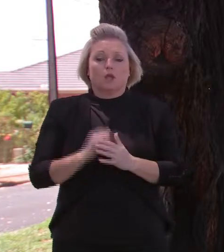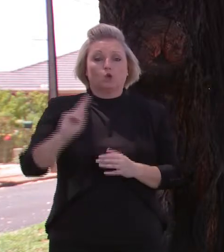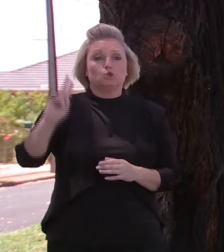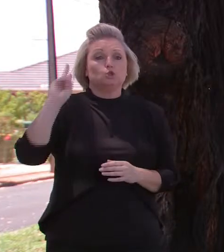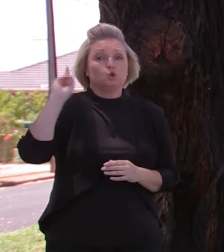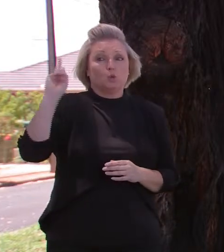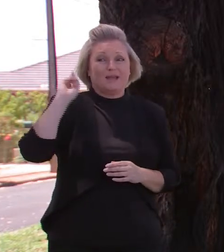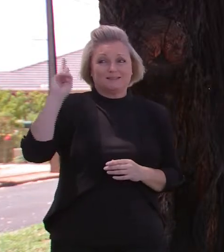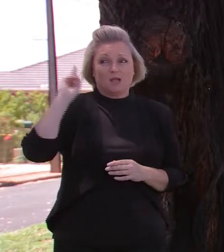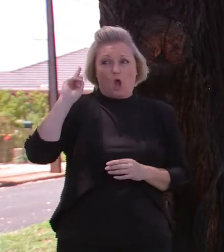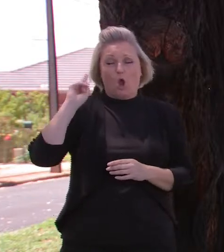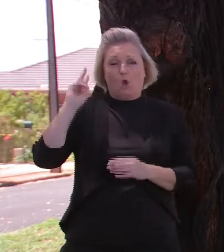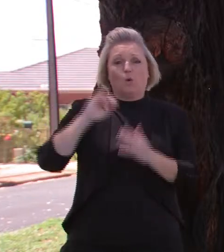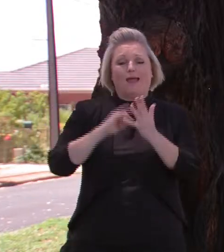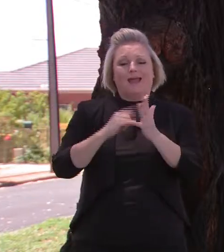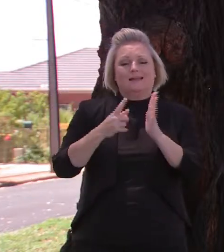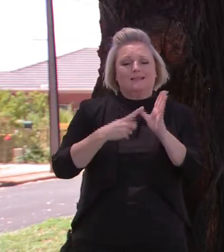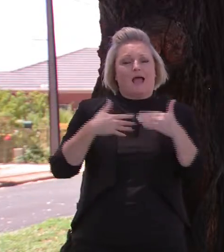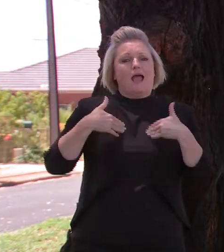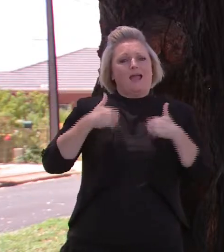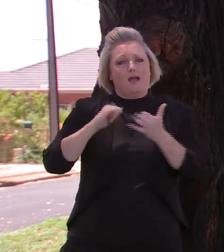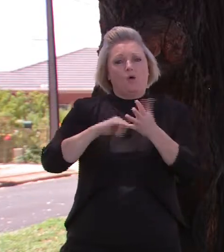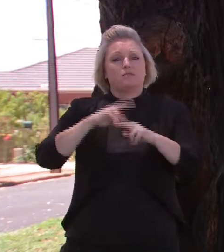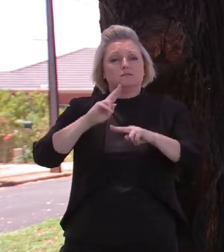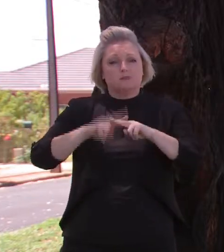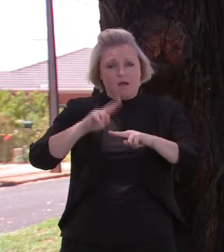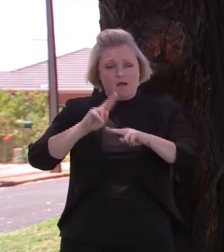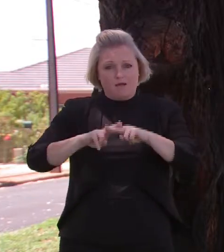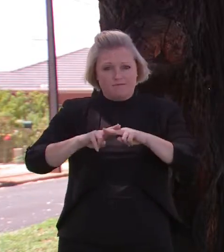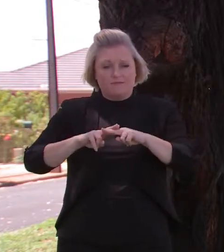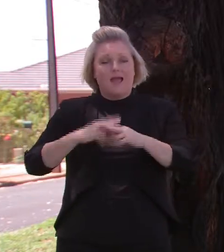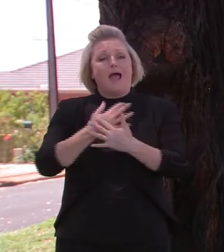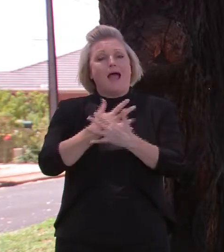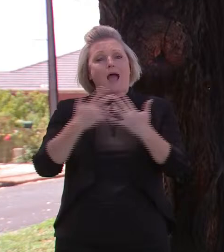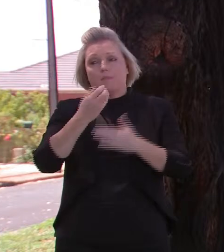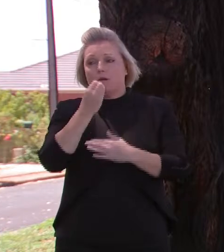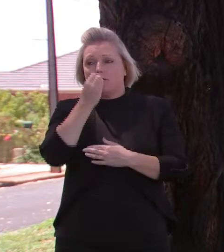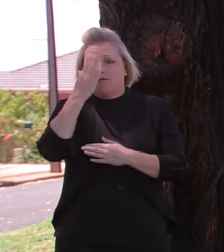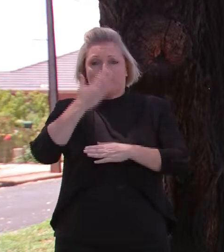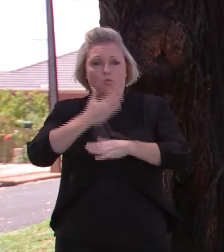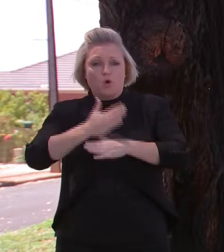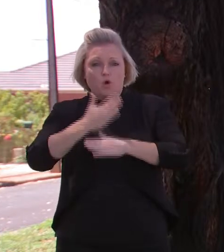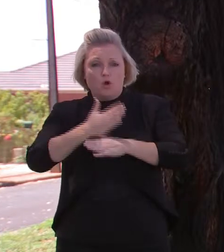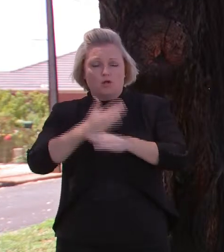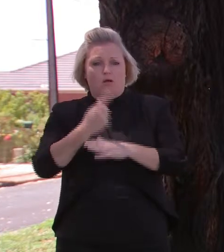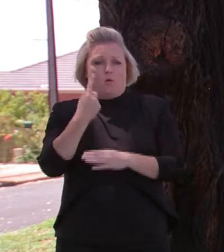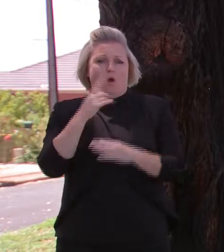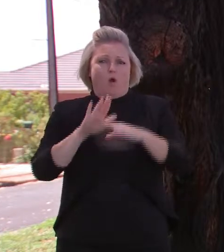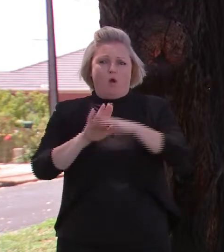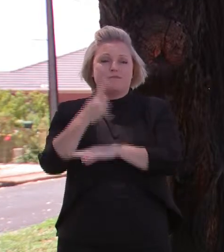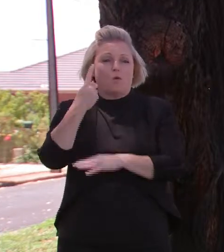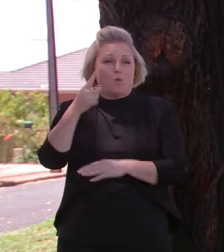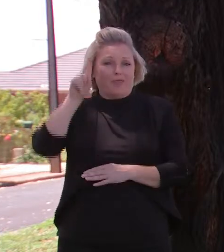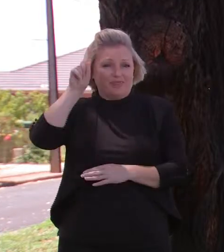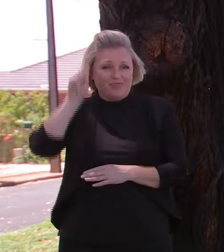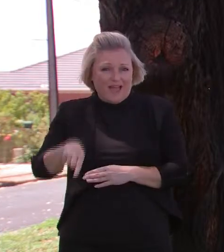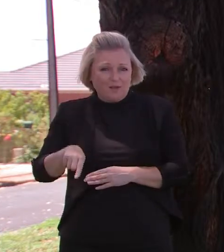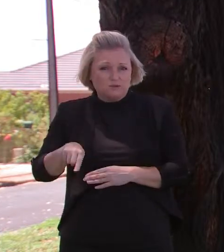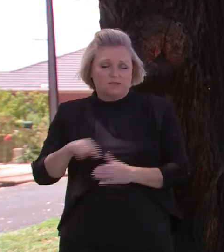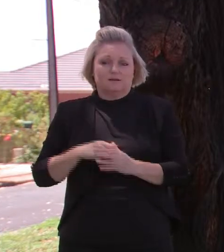ago, there were more than 1,000 SA Health staff that were furloughed, so they were not available to work. At the moment, it's down to